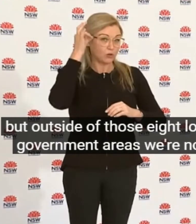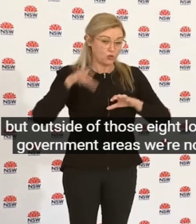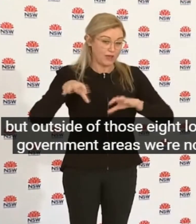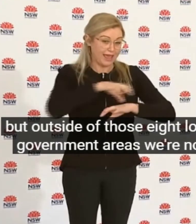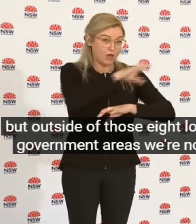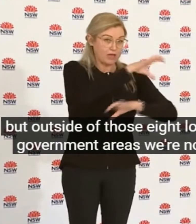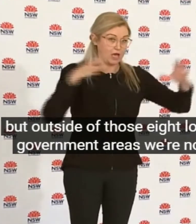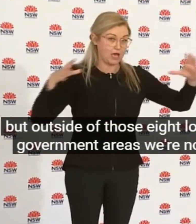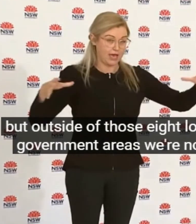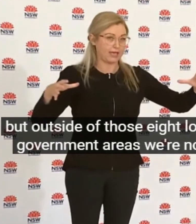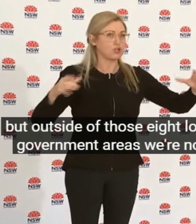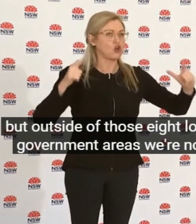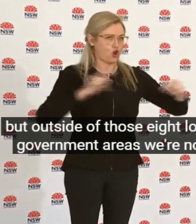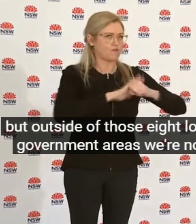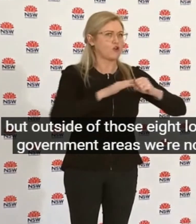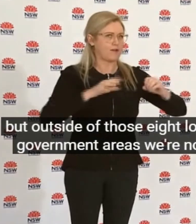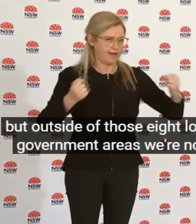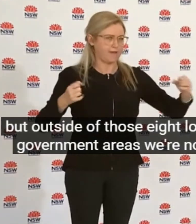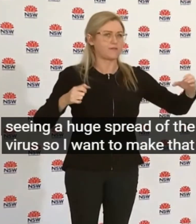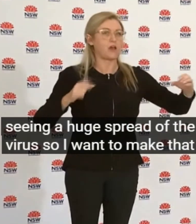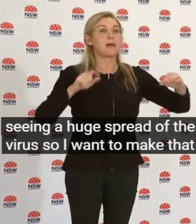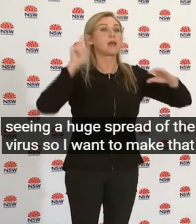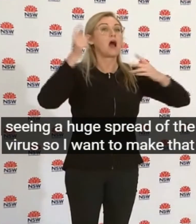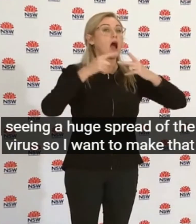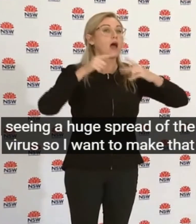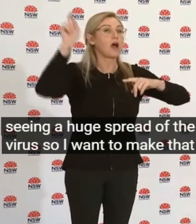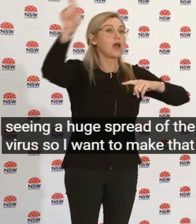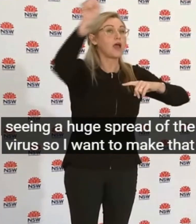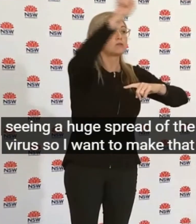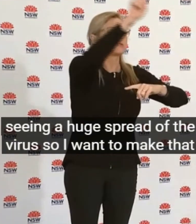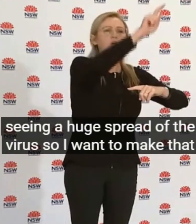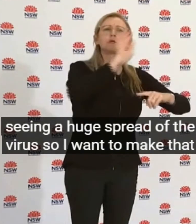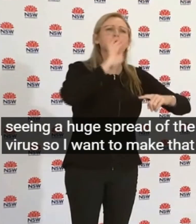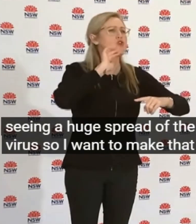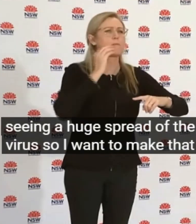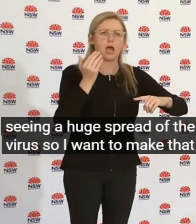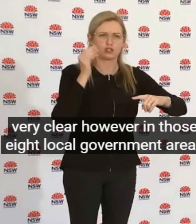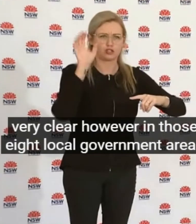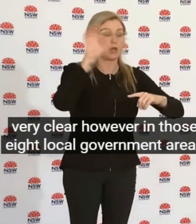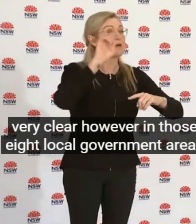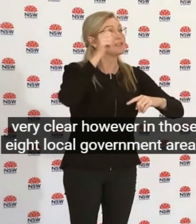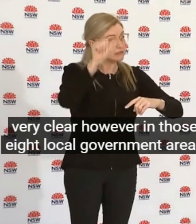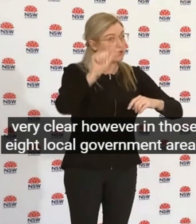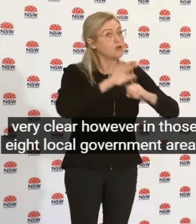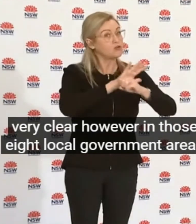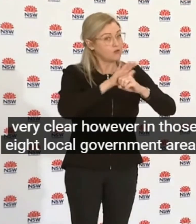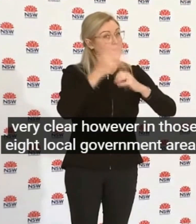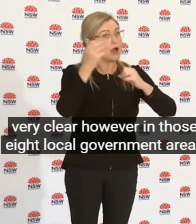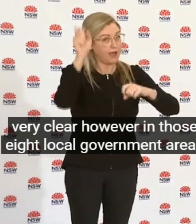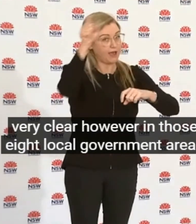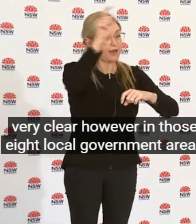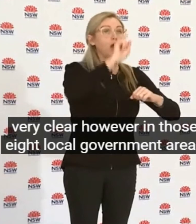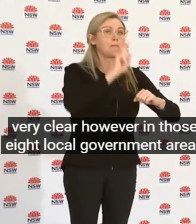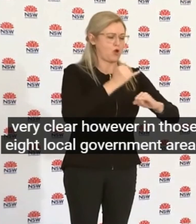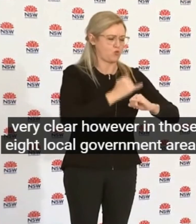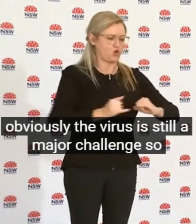of the virus. So I want to make that very clear. However, in those 8 local government areas, obviously the virus is still a major challenge. So we will have more to